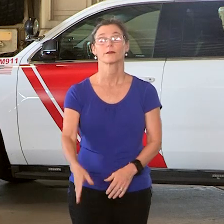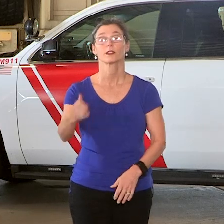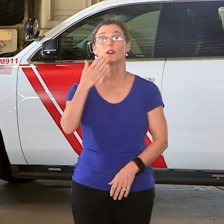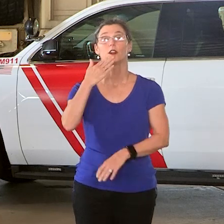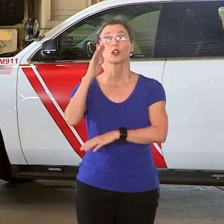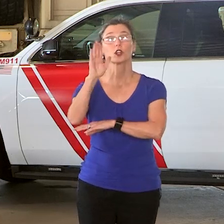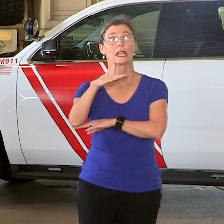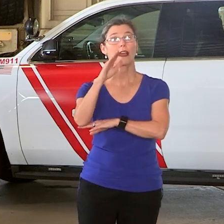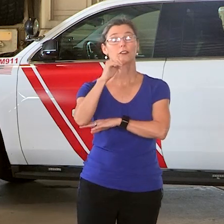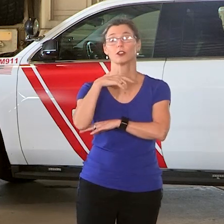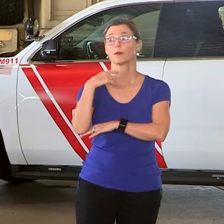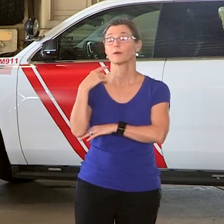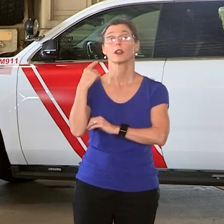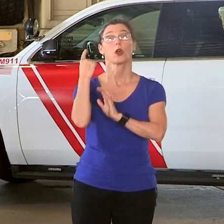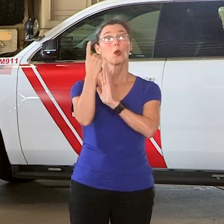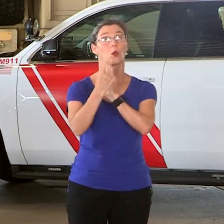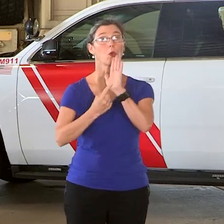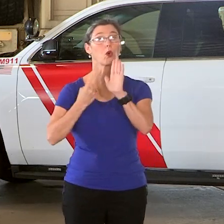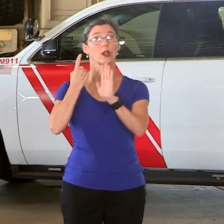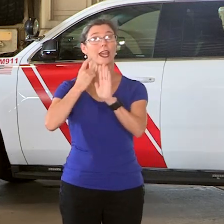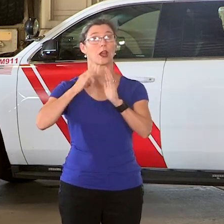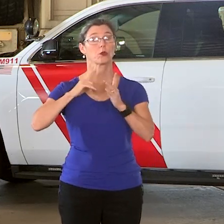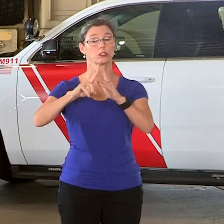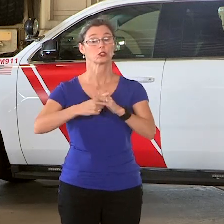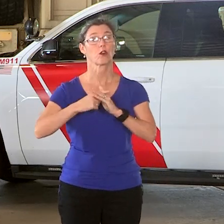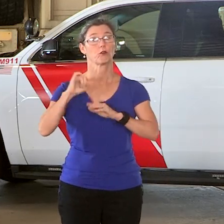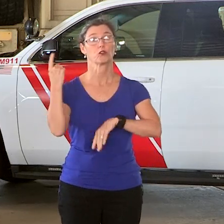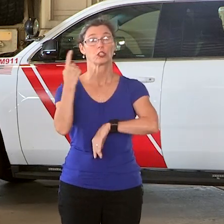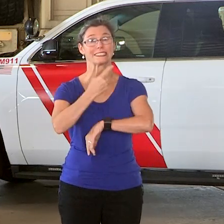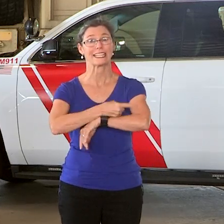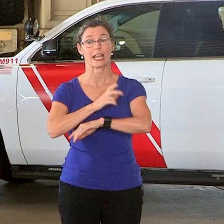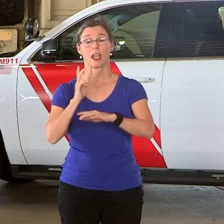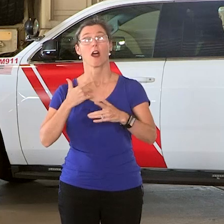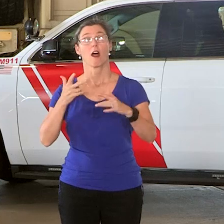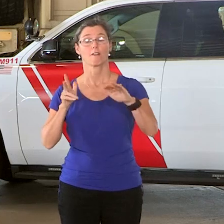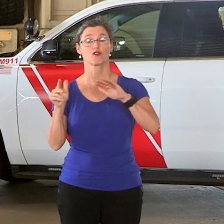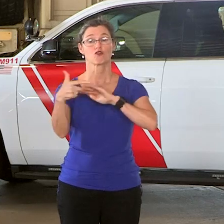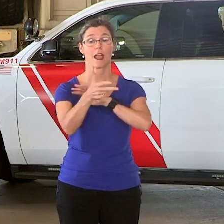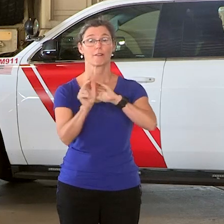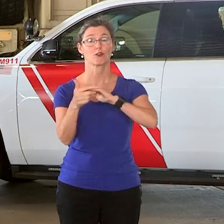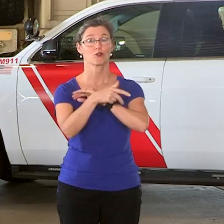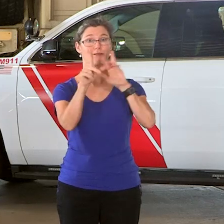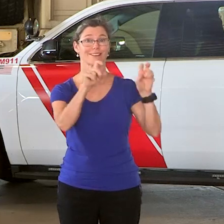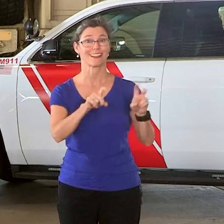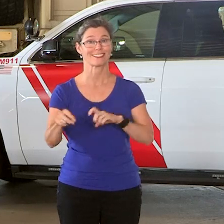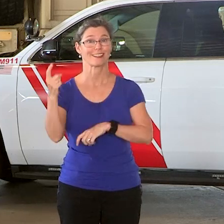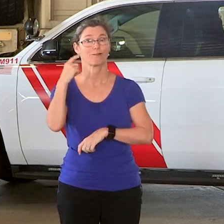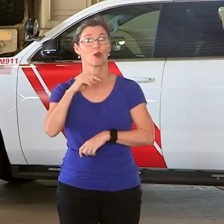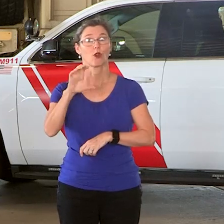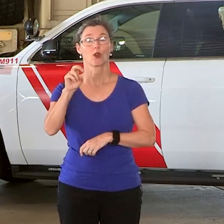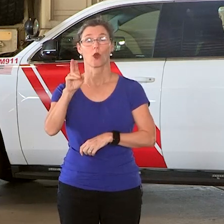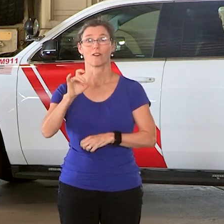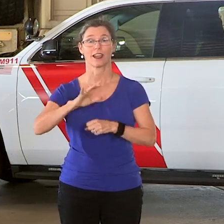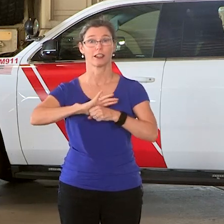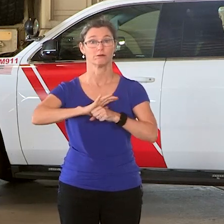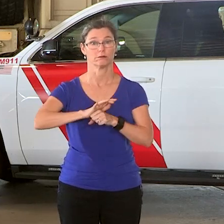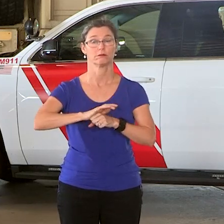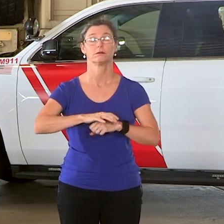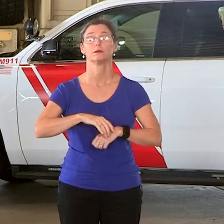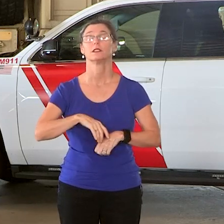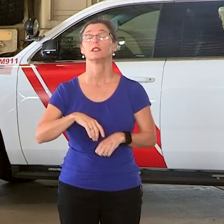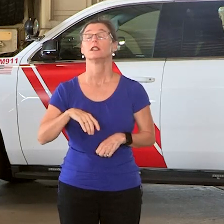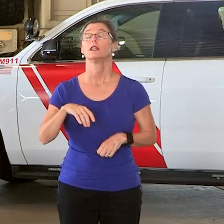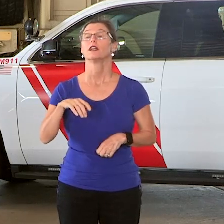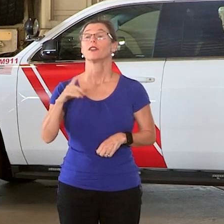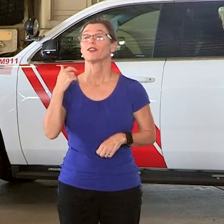Good afternoon. In about 1 hour, we'll have our first day of drive-through testing for COVID-19. This is an effort